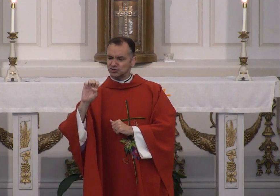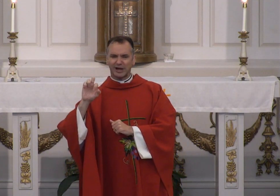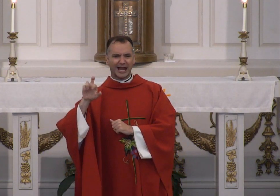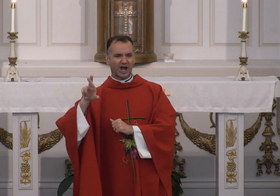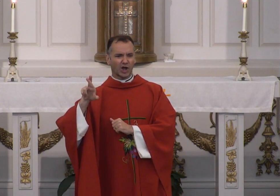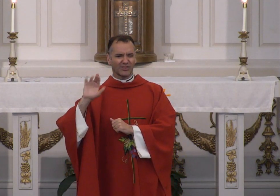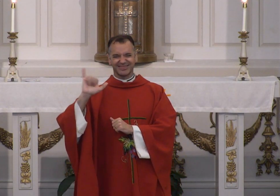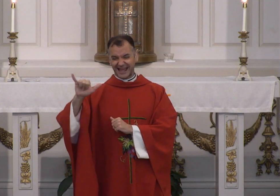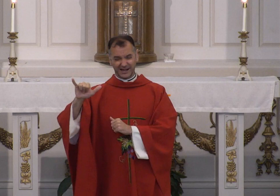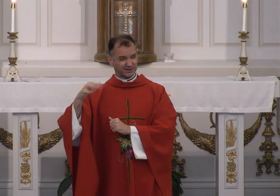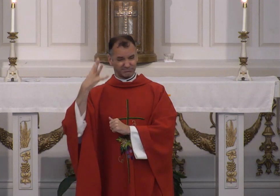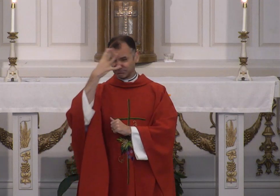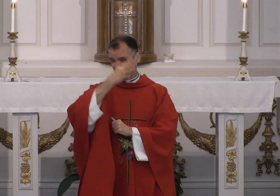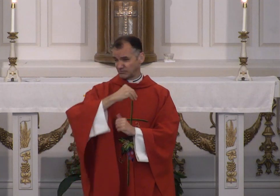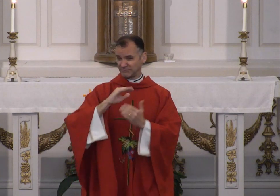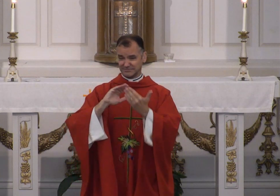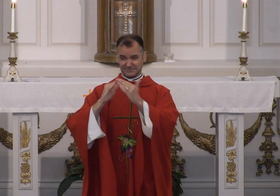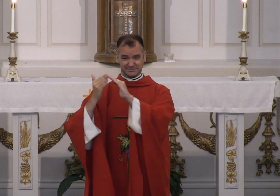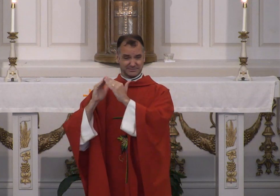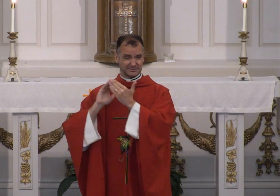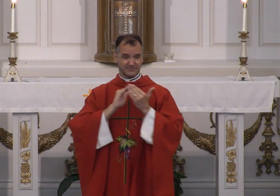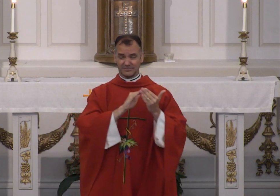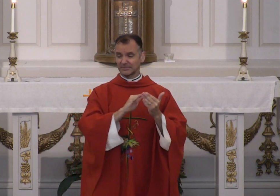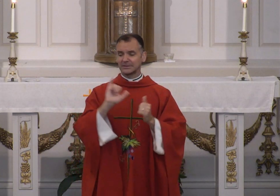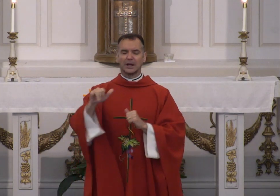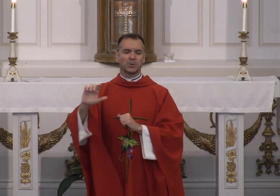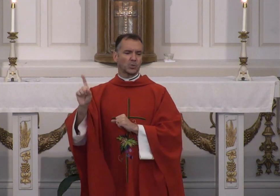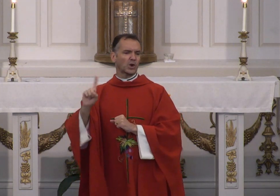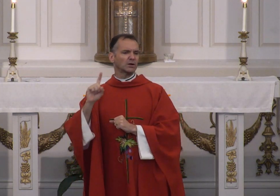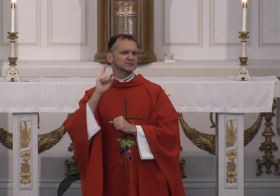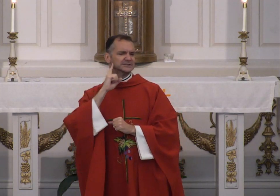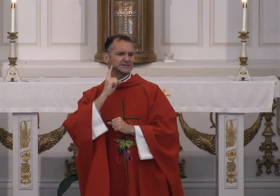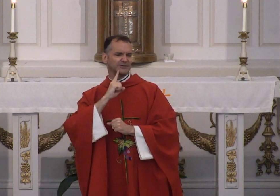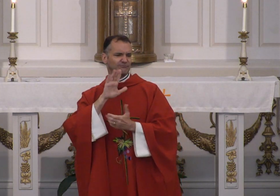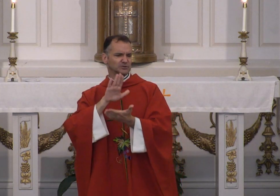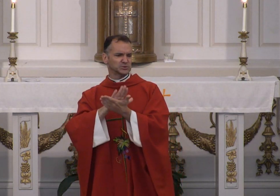who was leading the tour in this beautiful city,